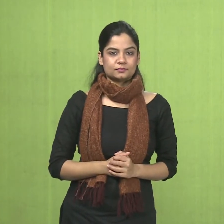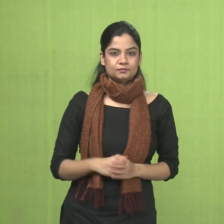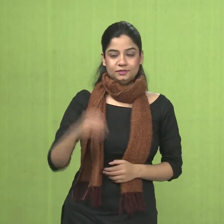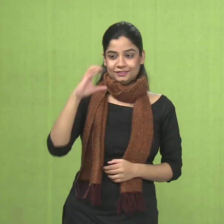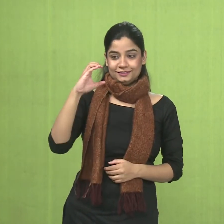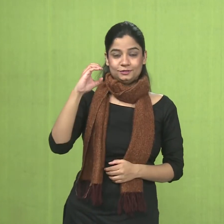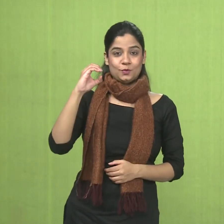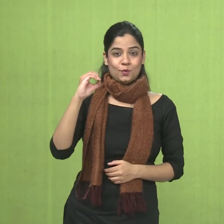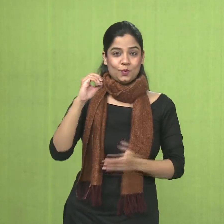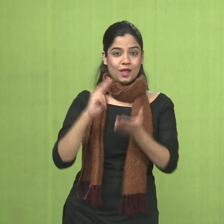Concept,